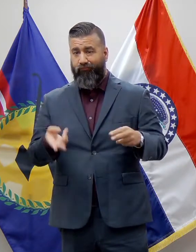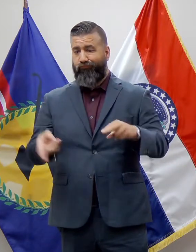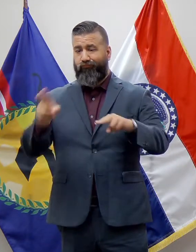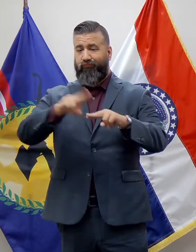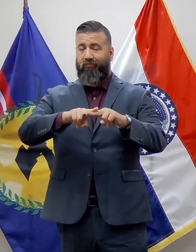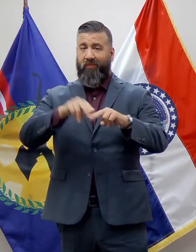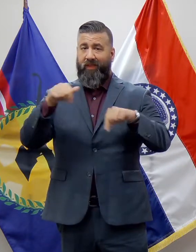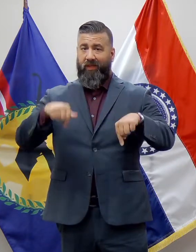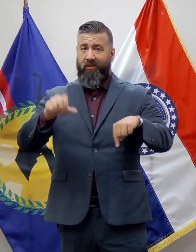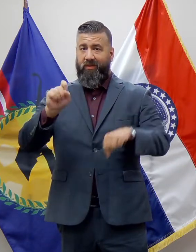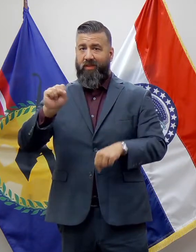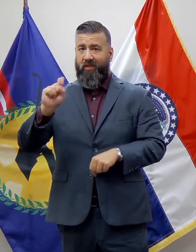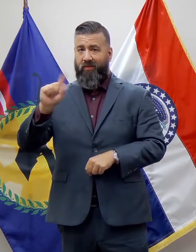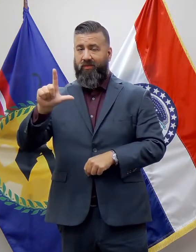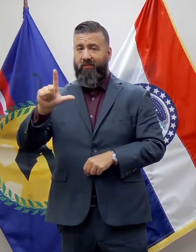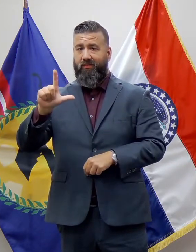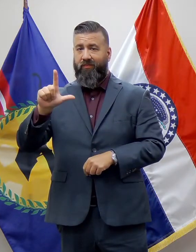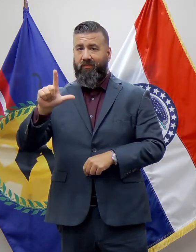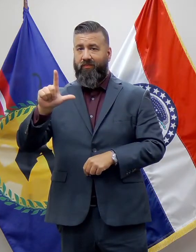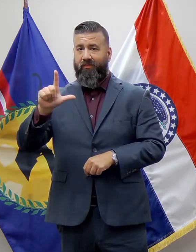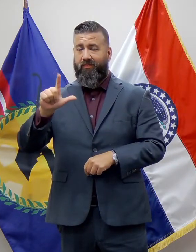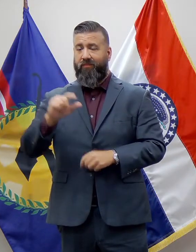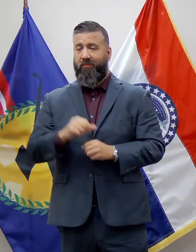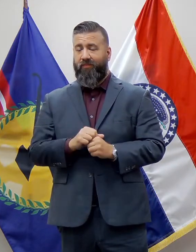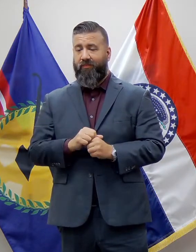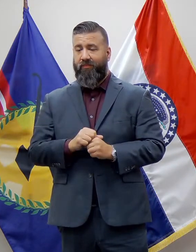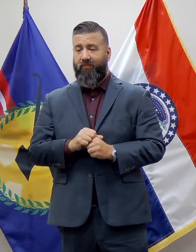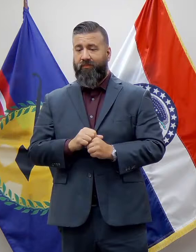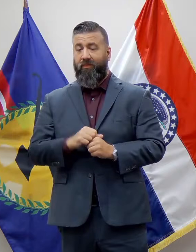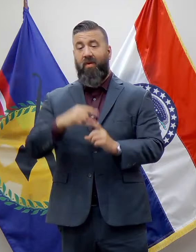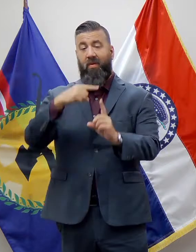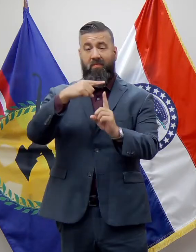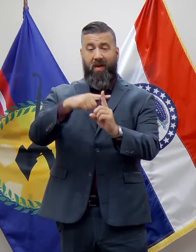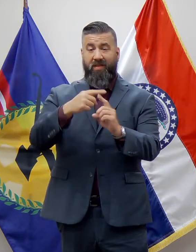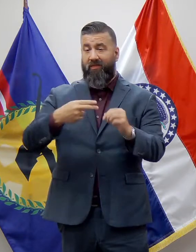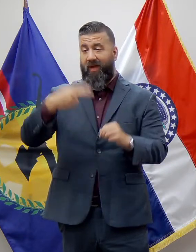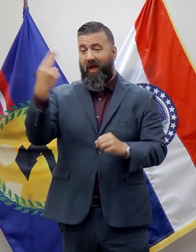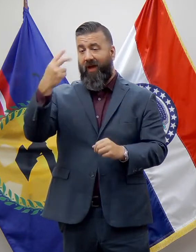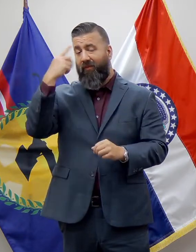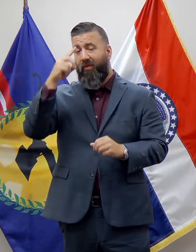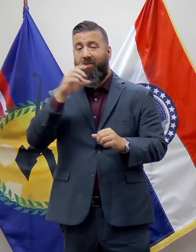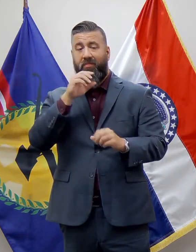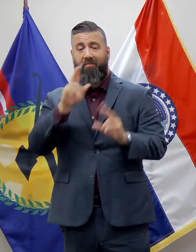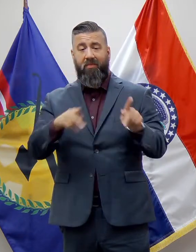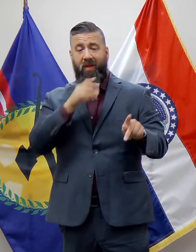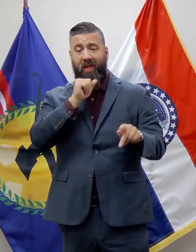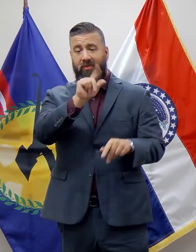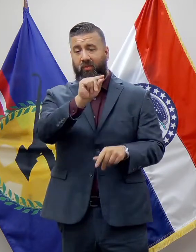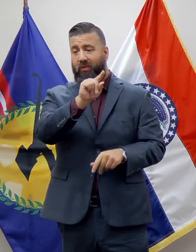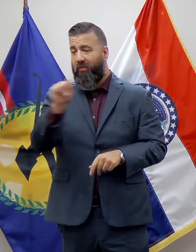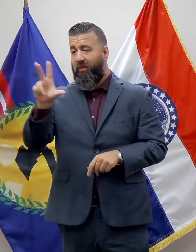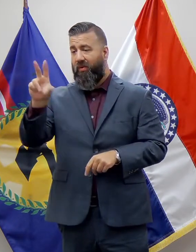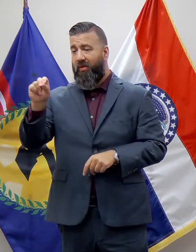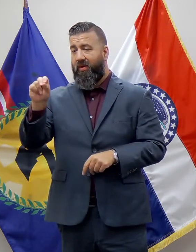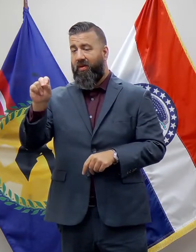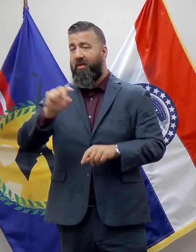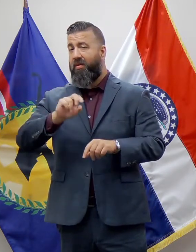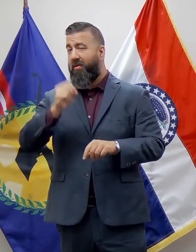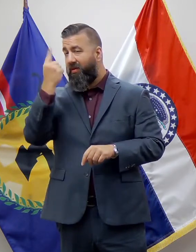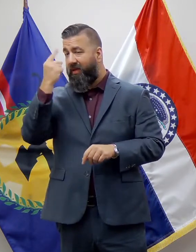County. Cases are highest for people in their 20s and 30s, but cases are rising for children and teenagers as